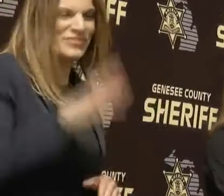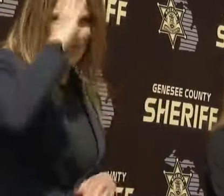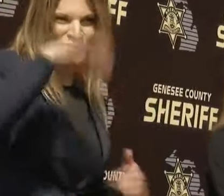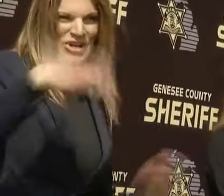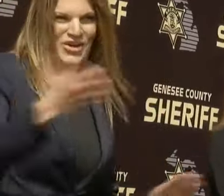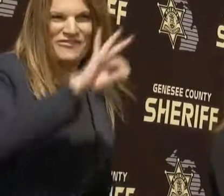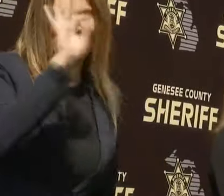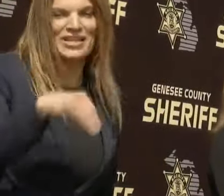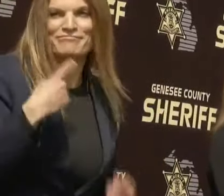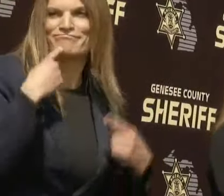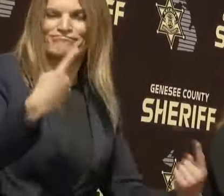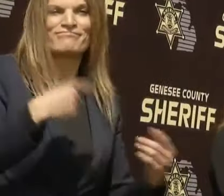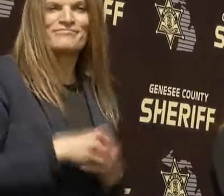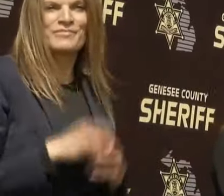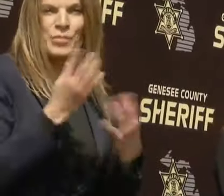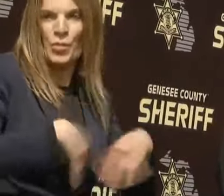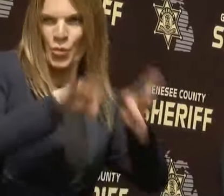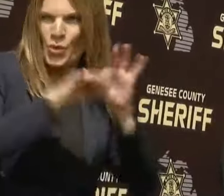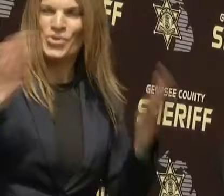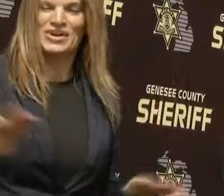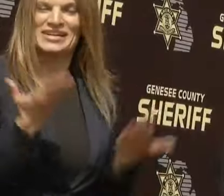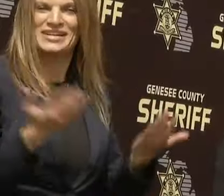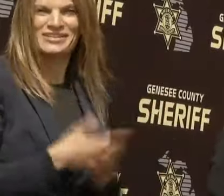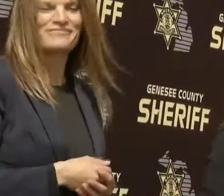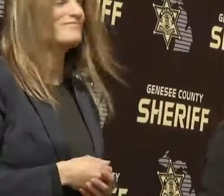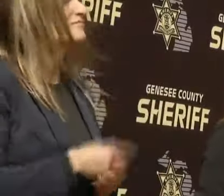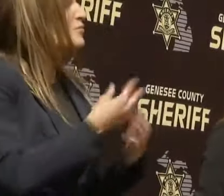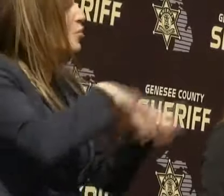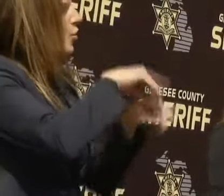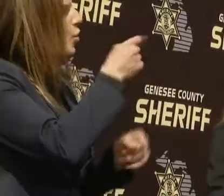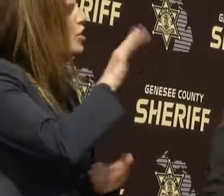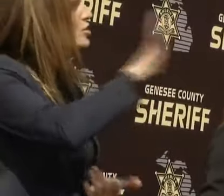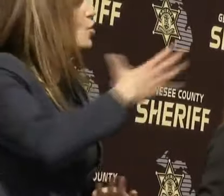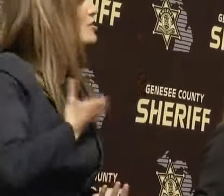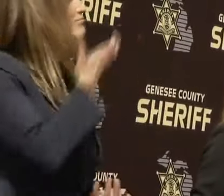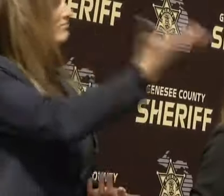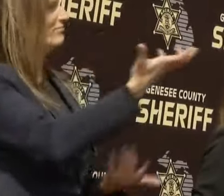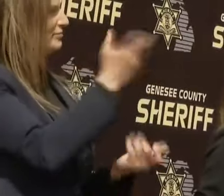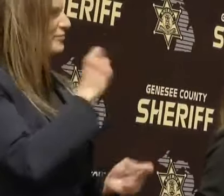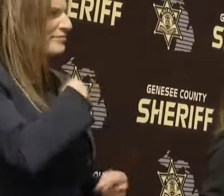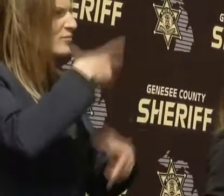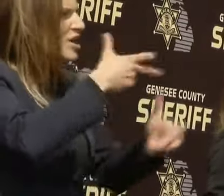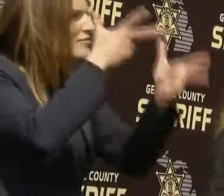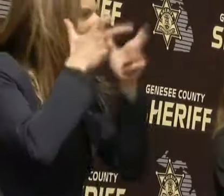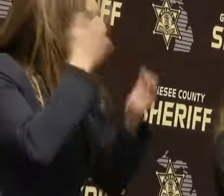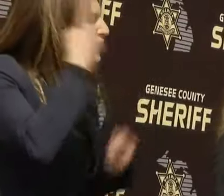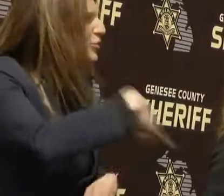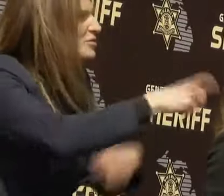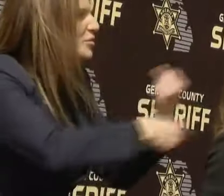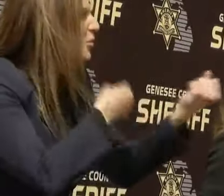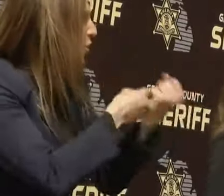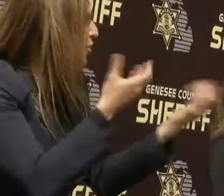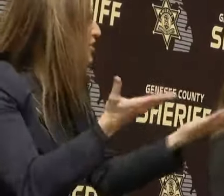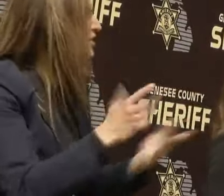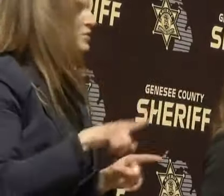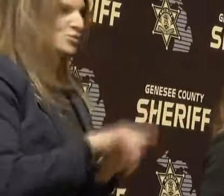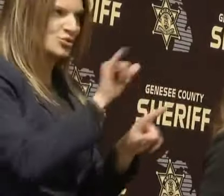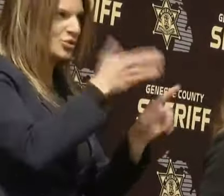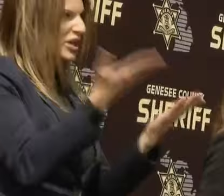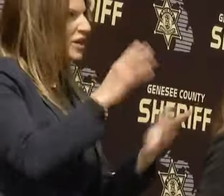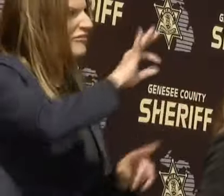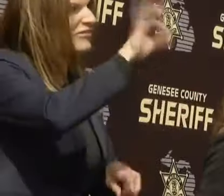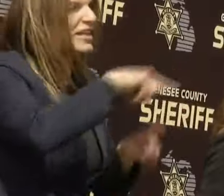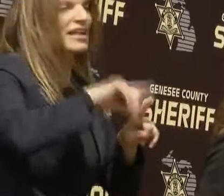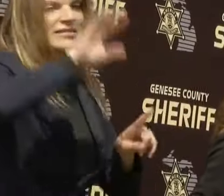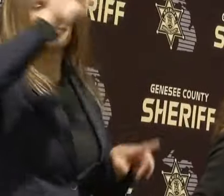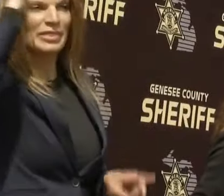know just how important it is that your voices are heard, not just here in this community, but all the way in Lansing and in Washington,